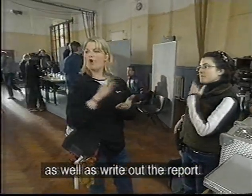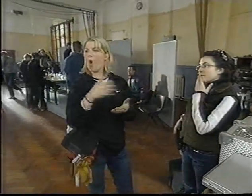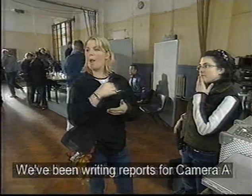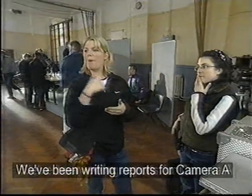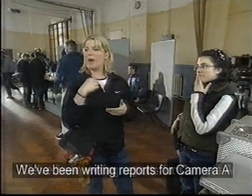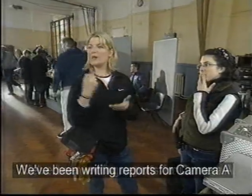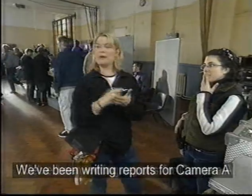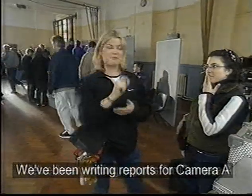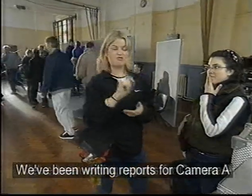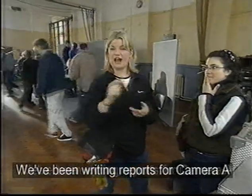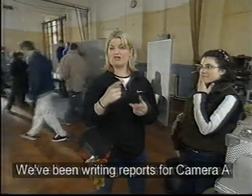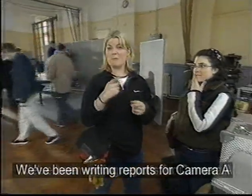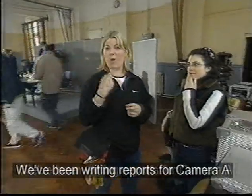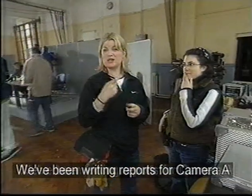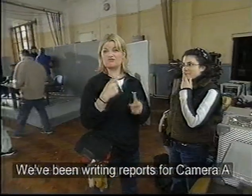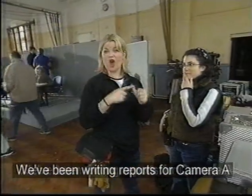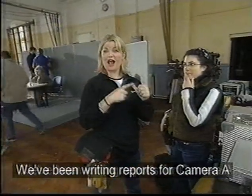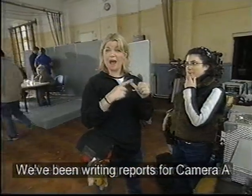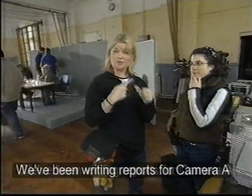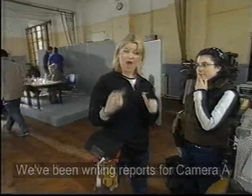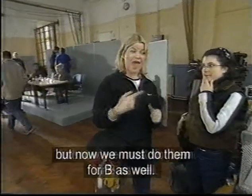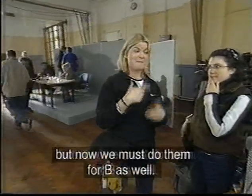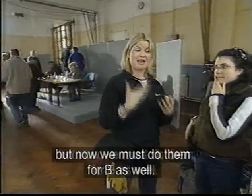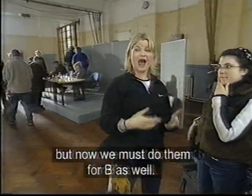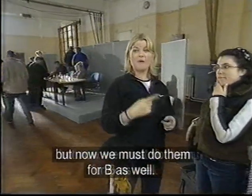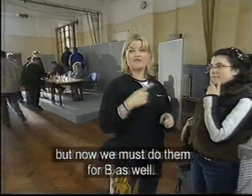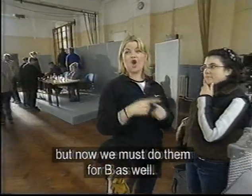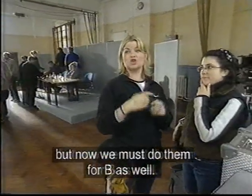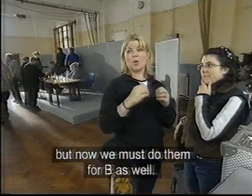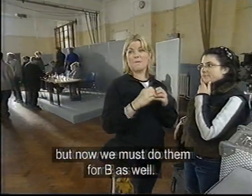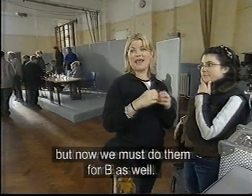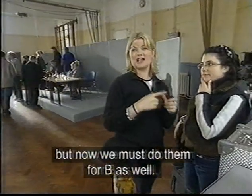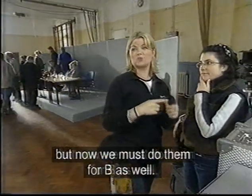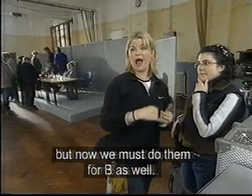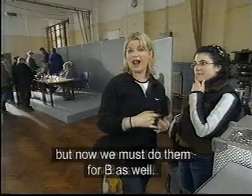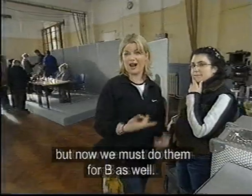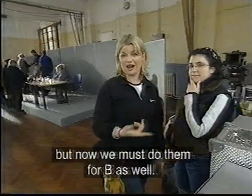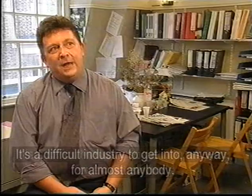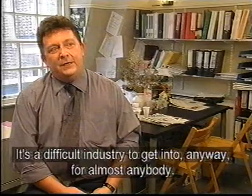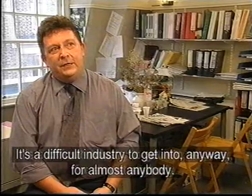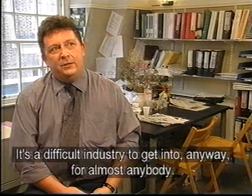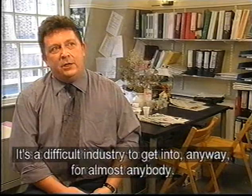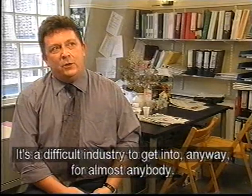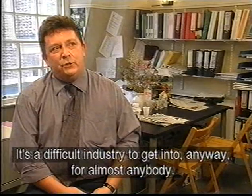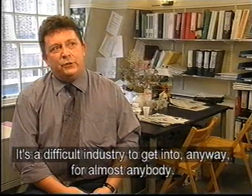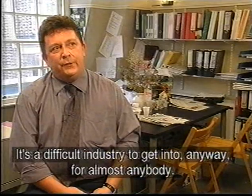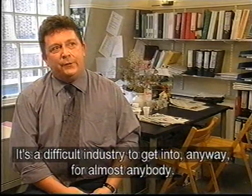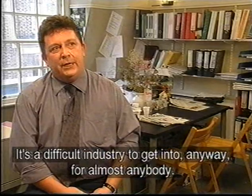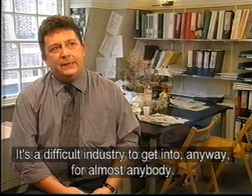Because all morning we've been writing reports for camera. I think in all truth, it's